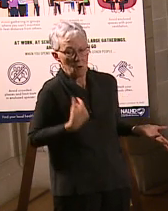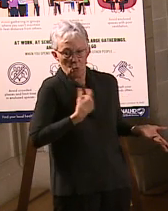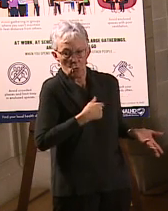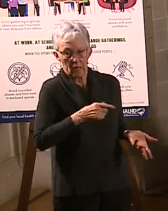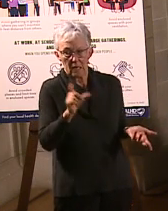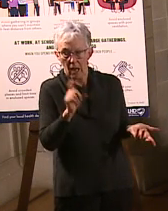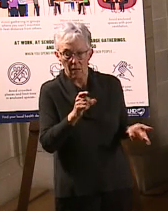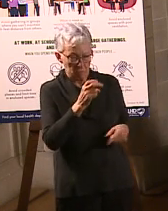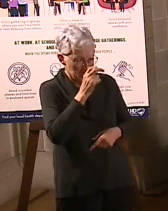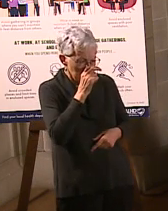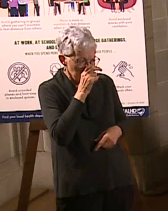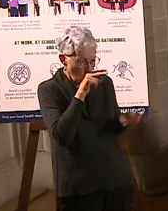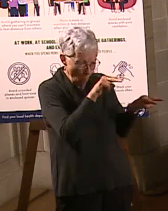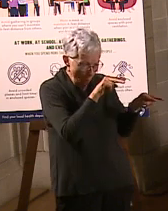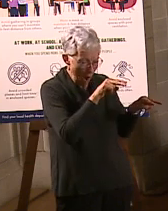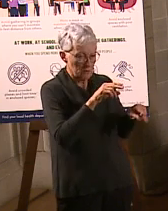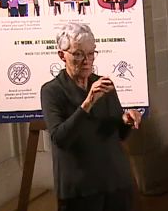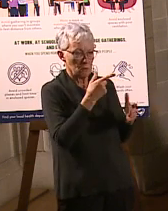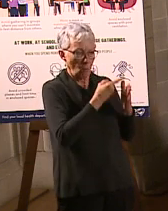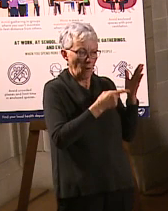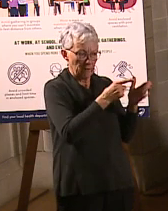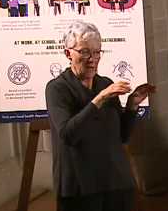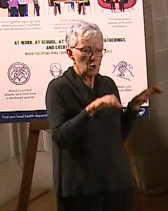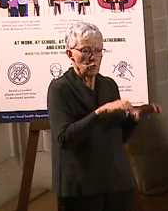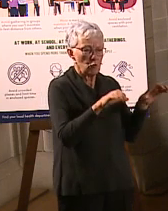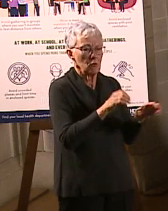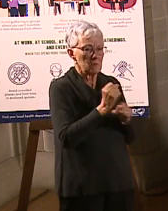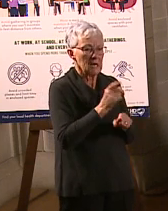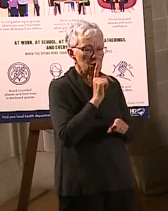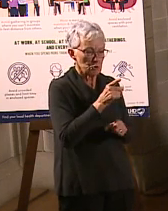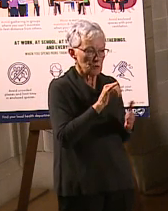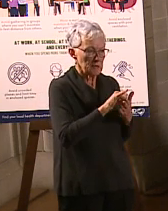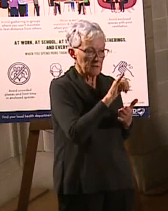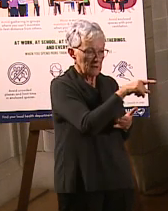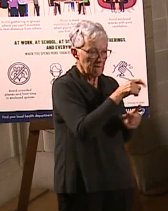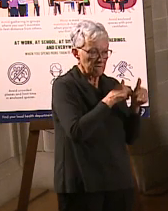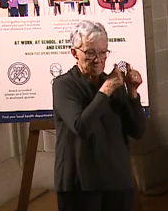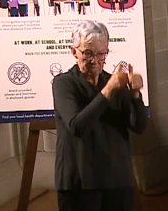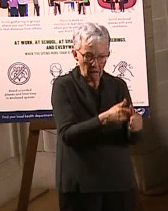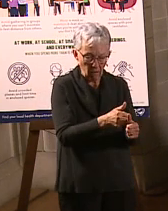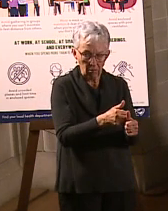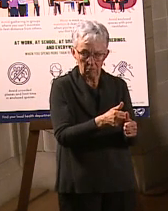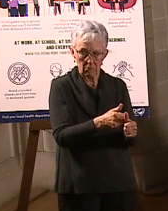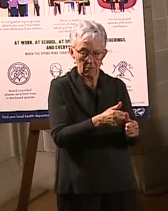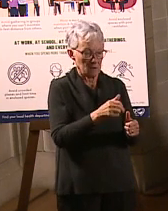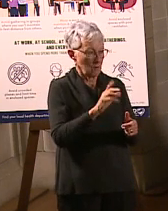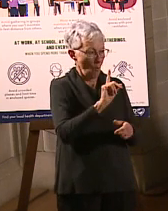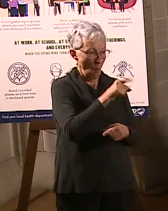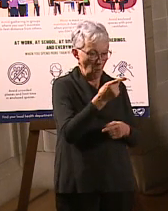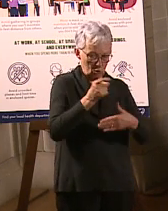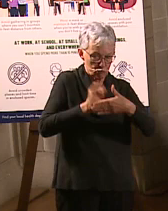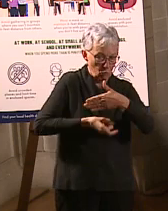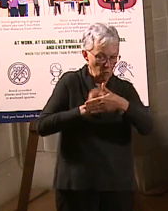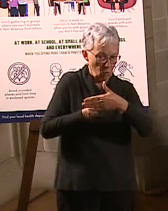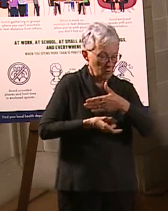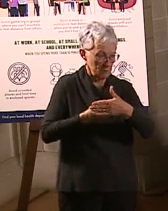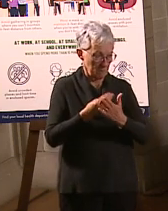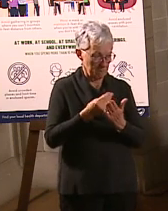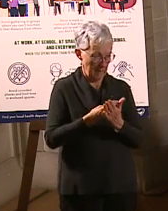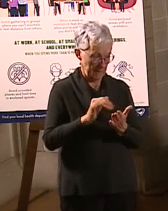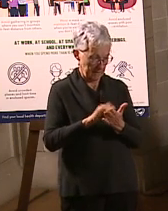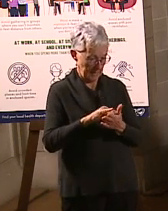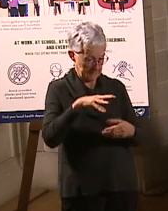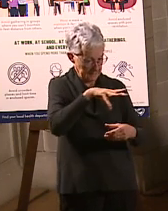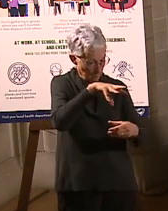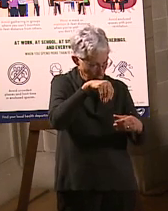going to put more oversight on this to make sure that they are living within the appropriation that we're going to be giving them. But again, you make the best decision you can at the time